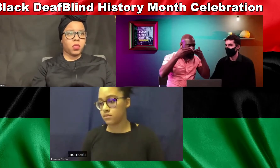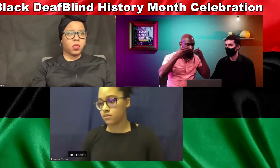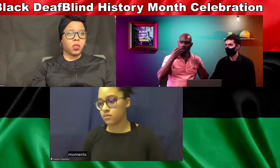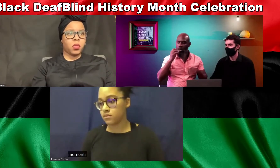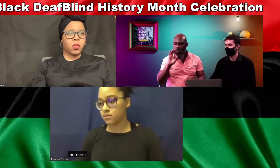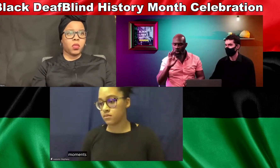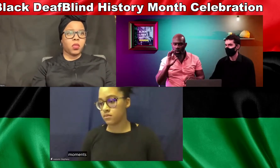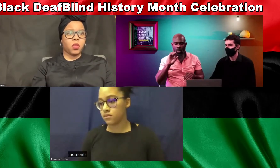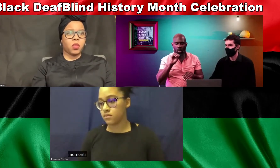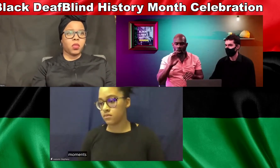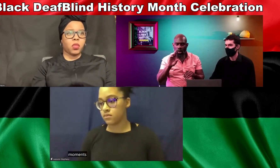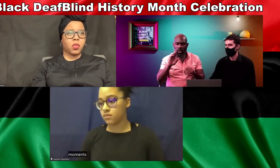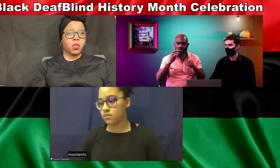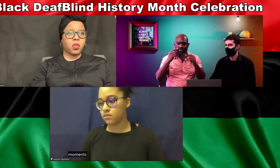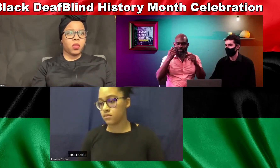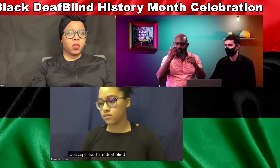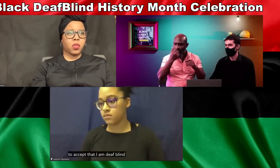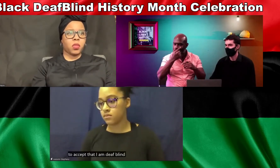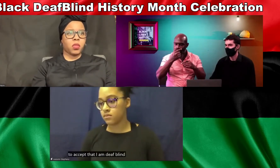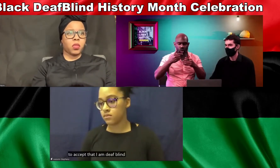And I'm still deafblind,